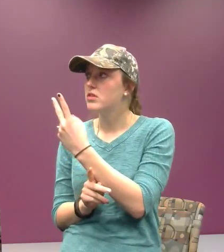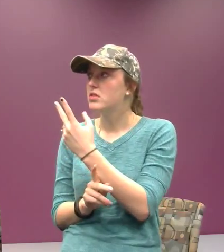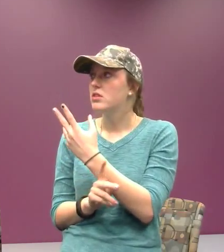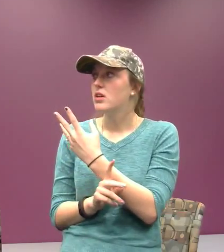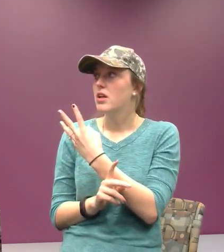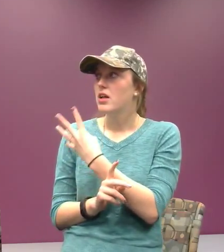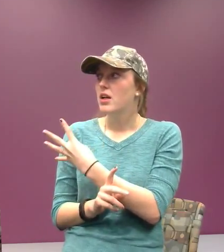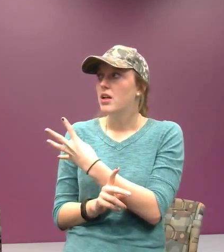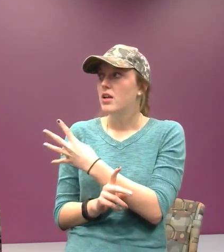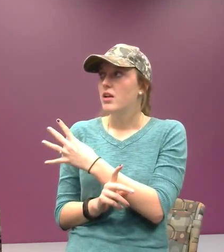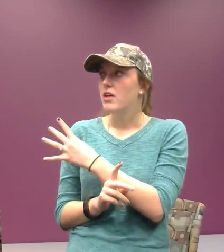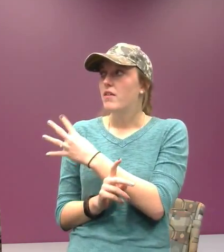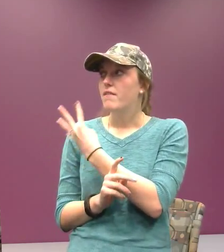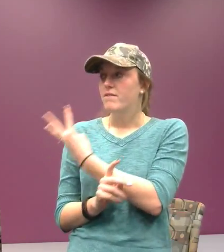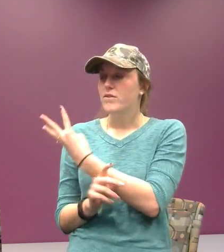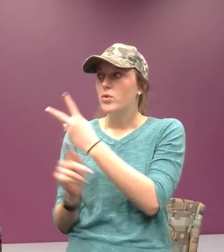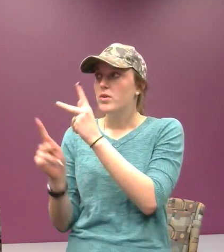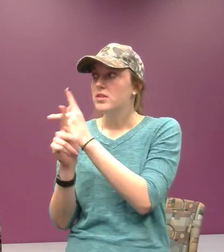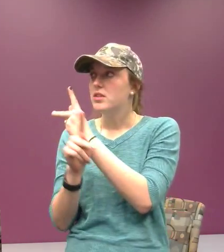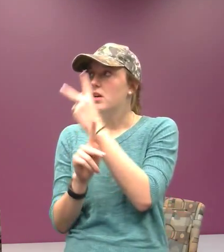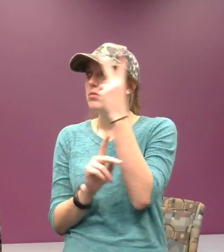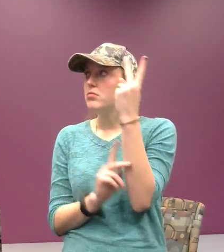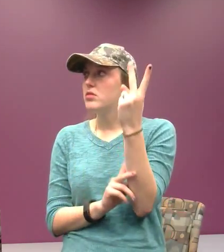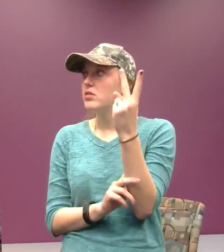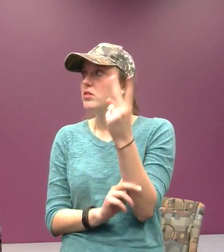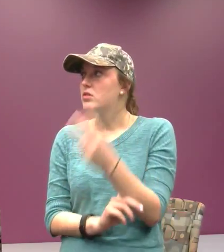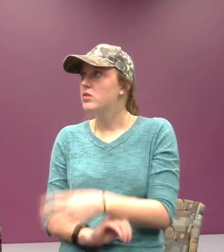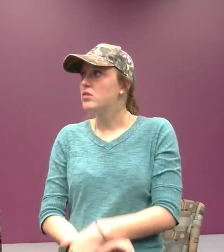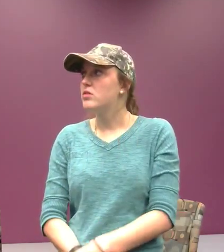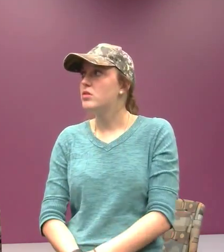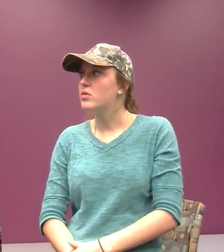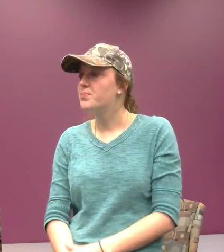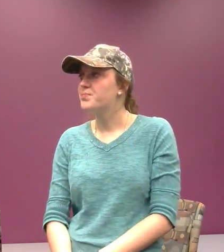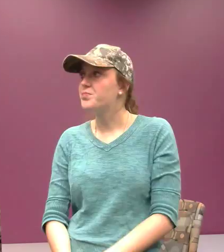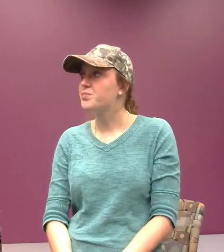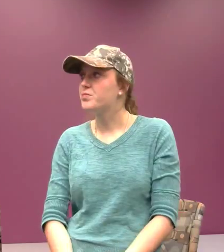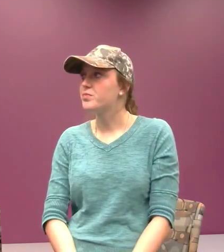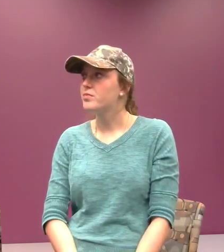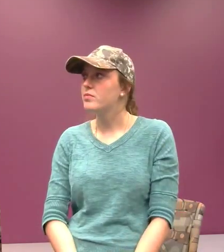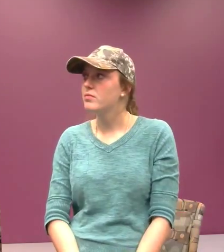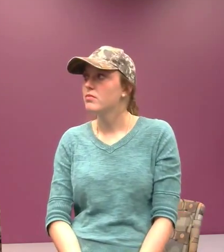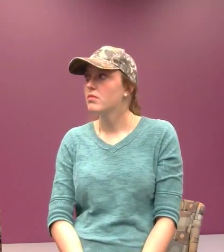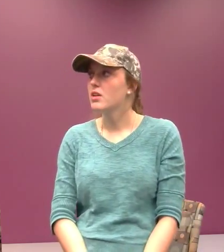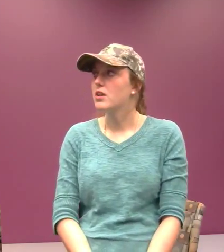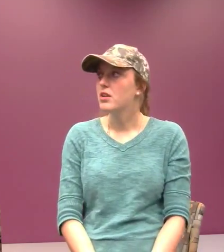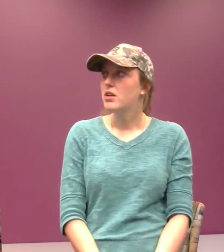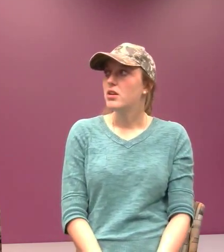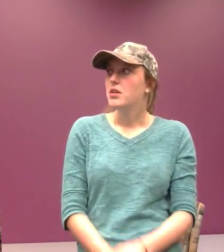times 2 because you want to match this up here. And that's multiplied by 4 over 3.